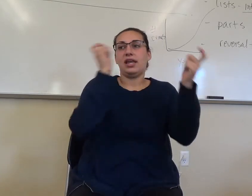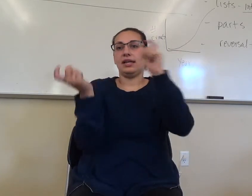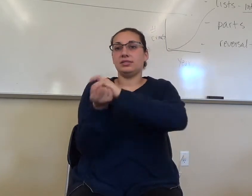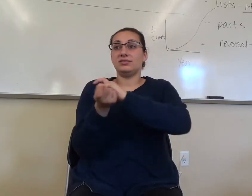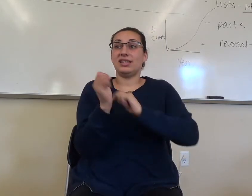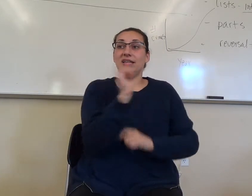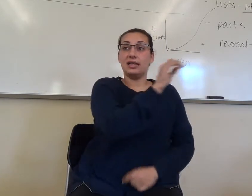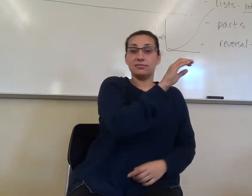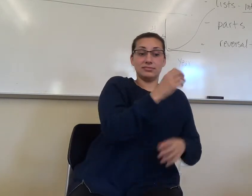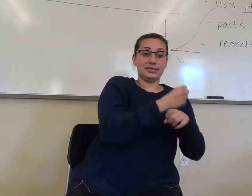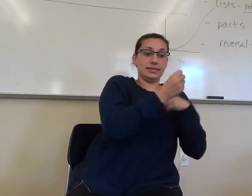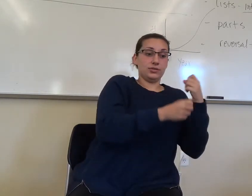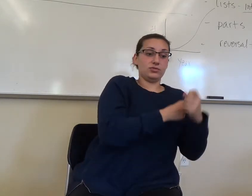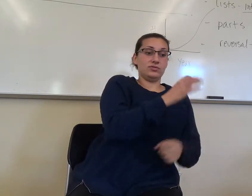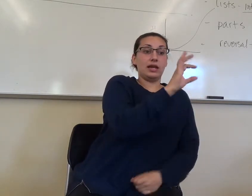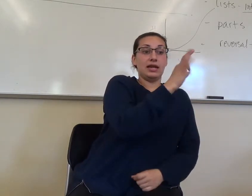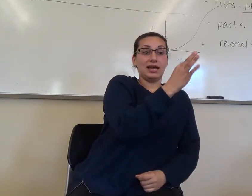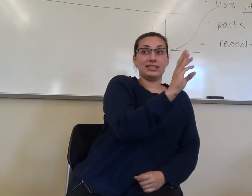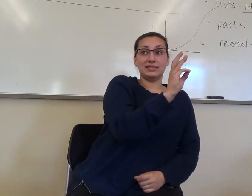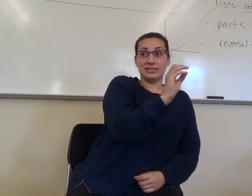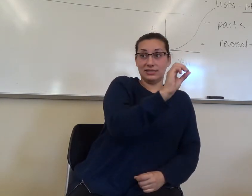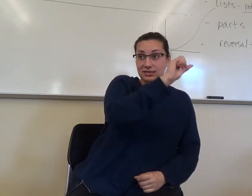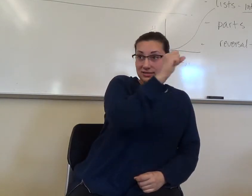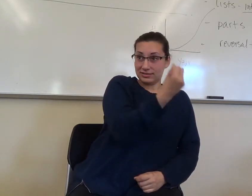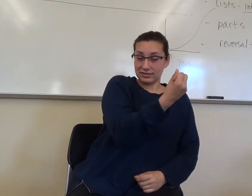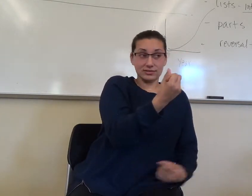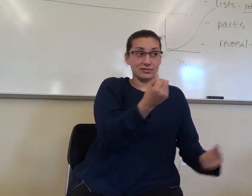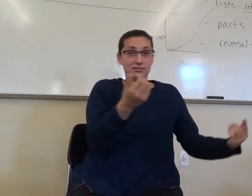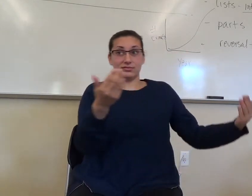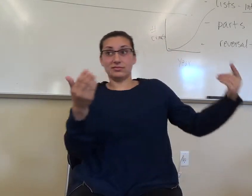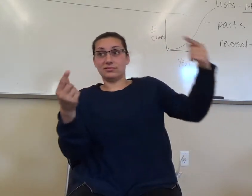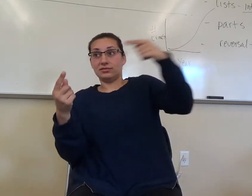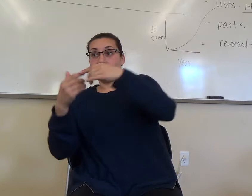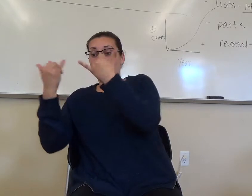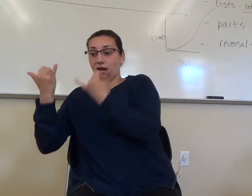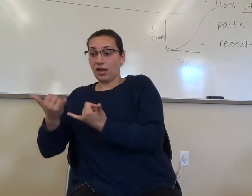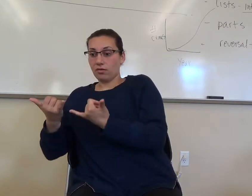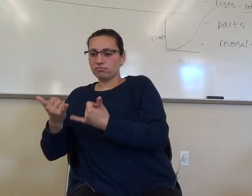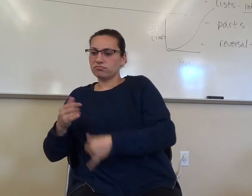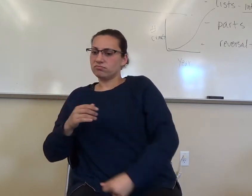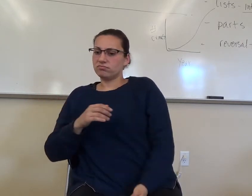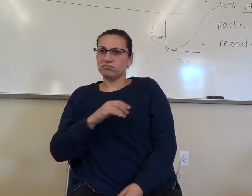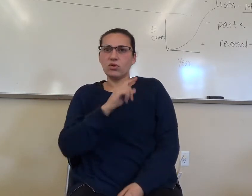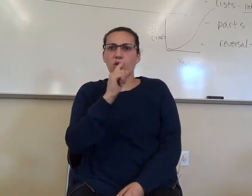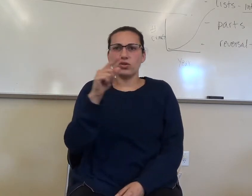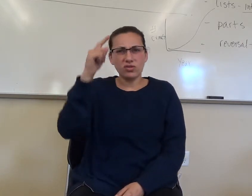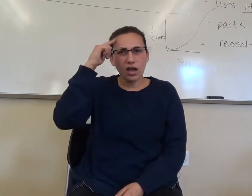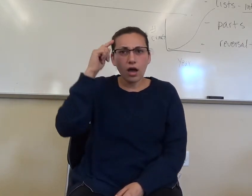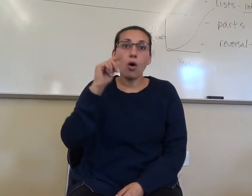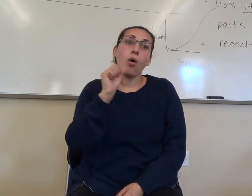60s until now, that it was only the mother who could get this time off